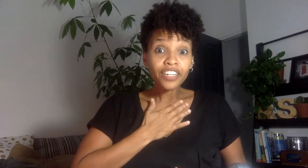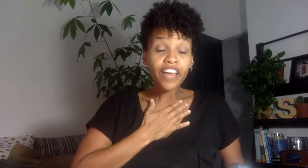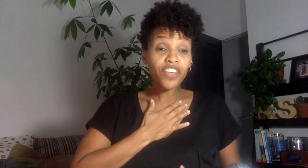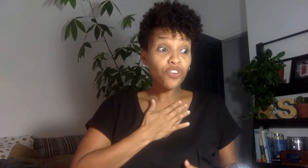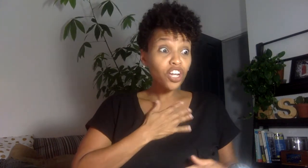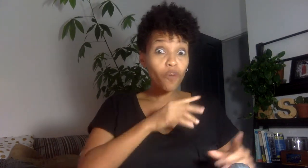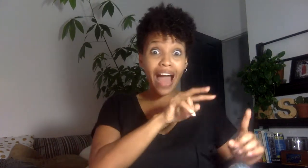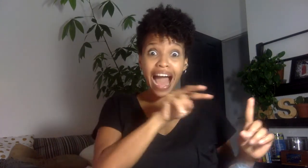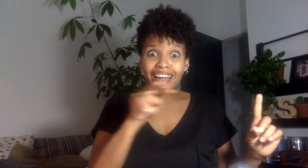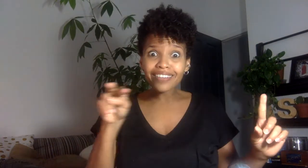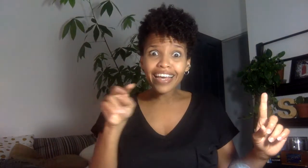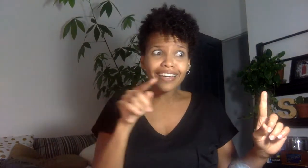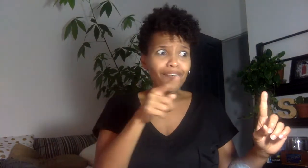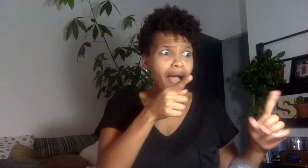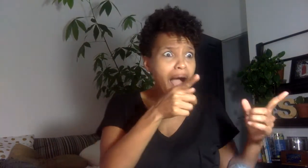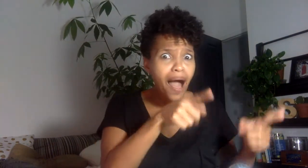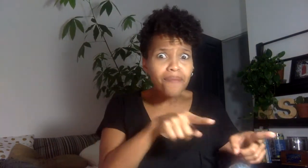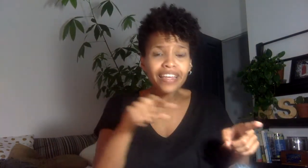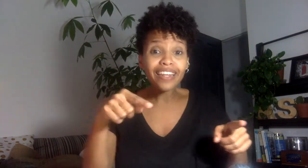and then you can go back, like,